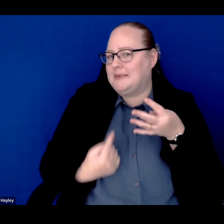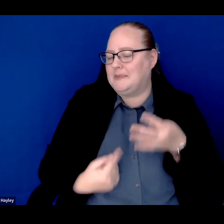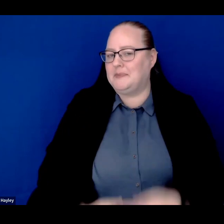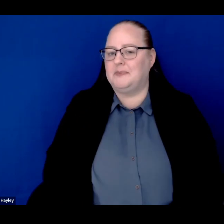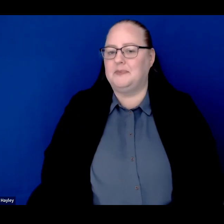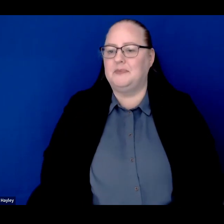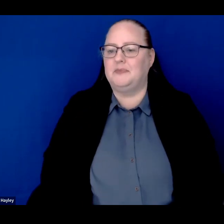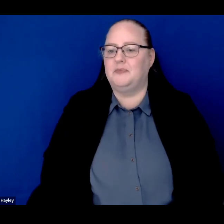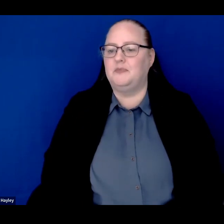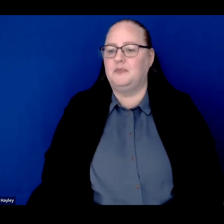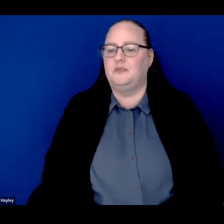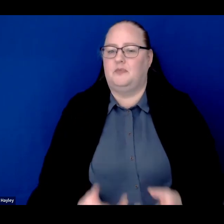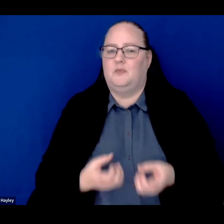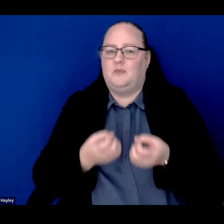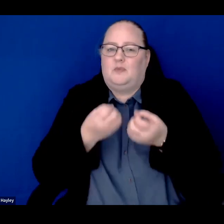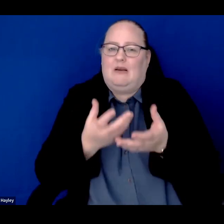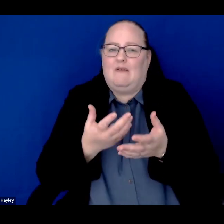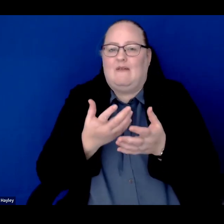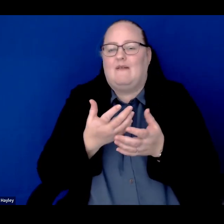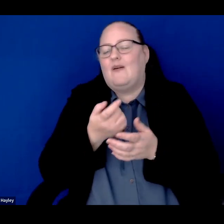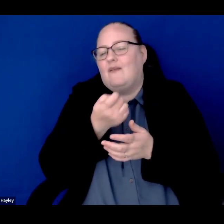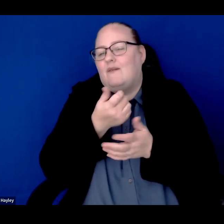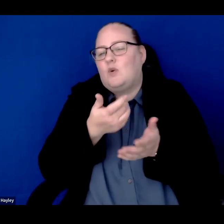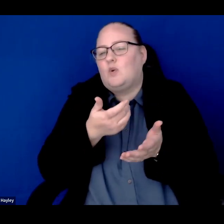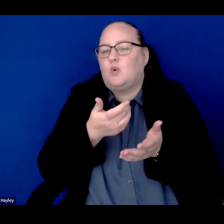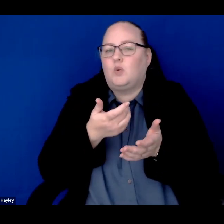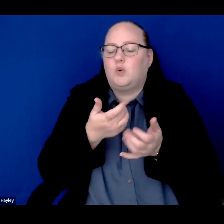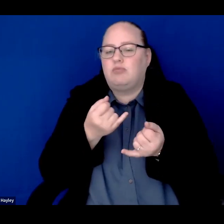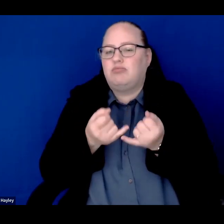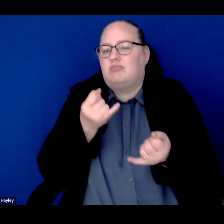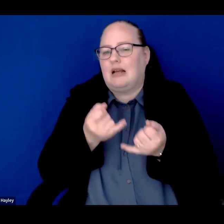So let's just take a few minutes, well, a few moments to see